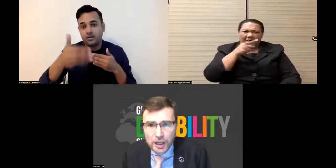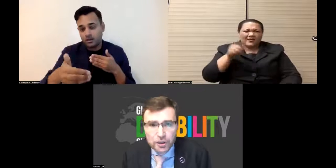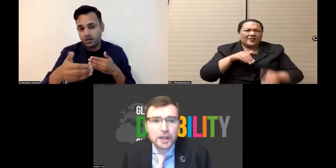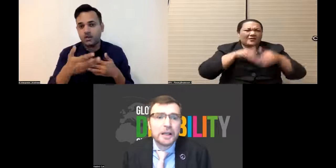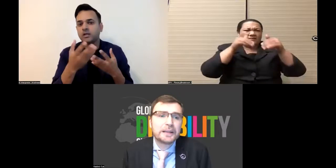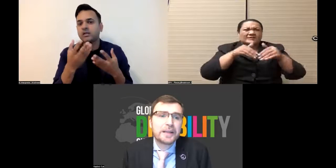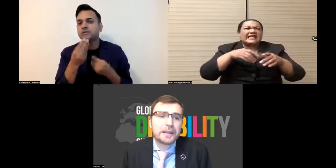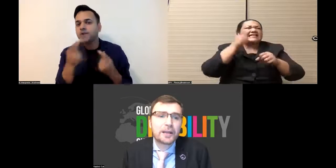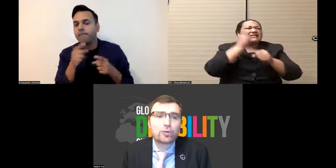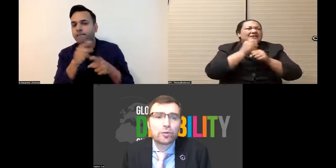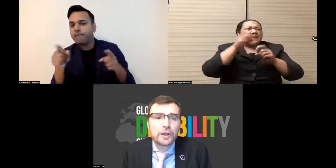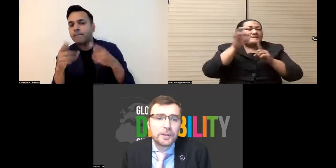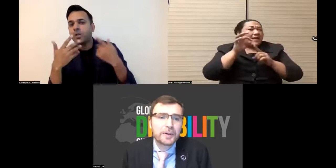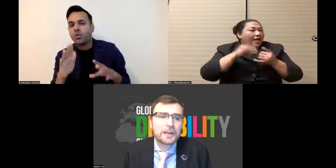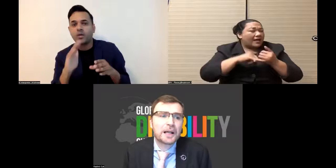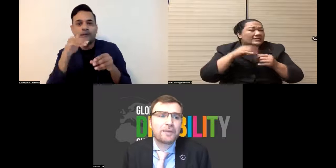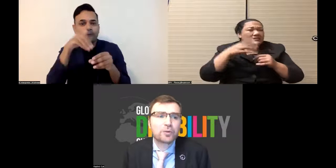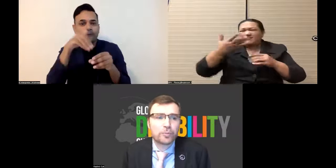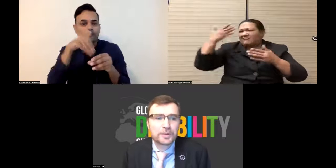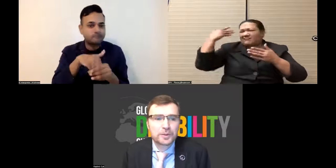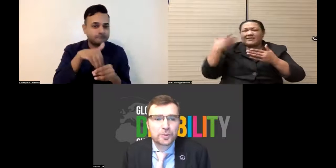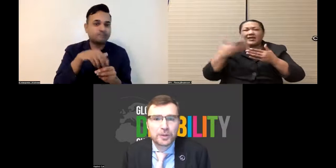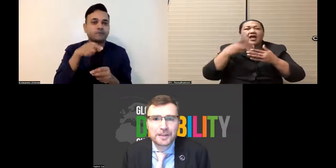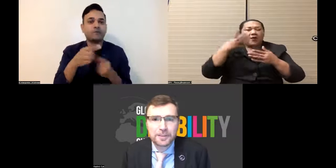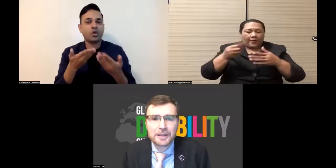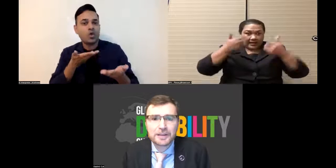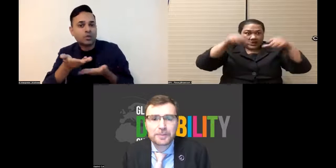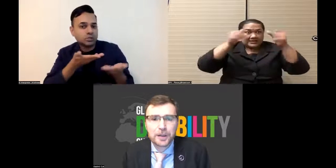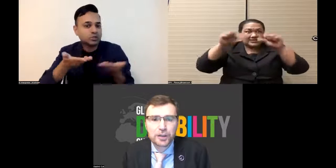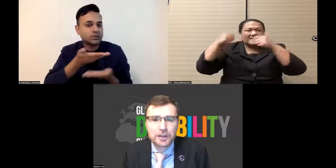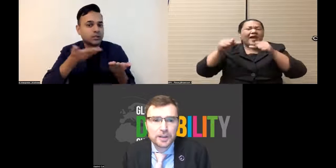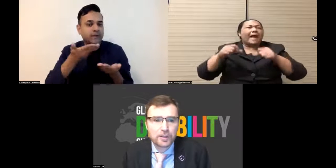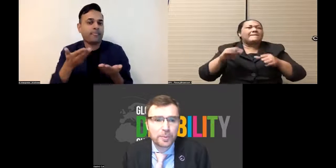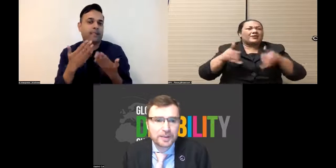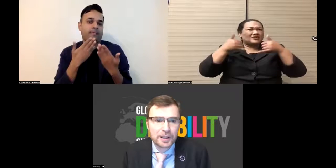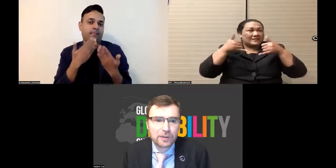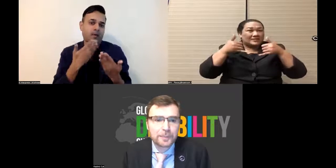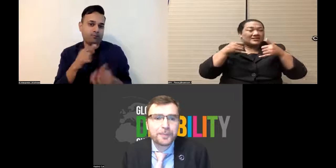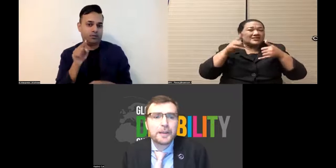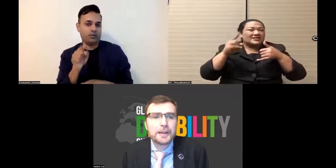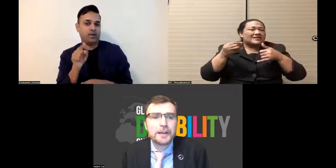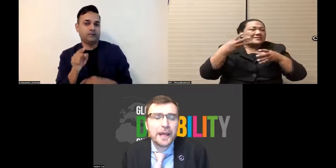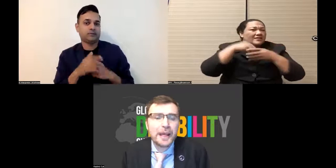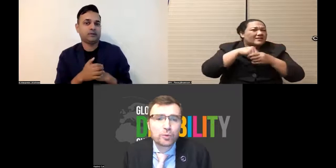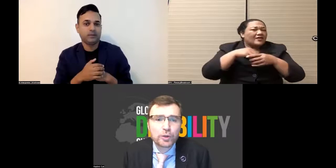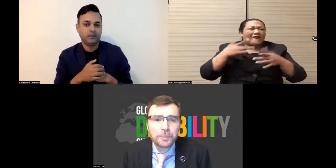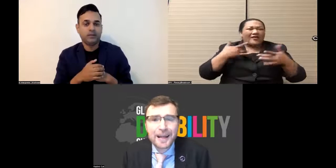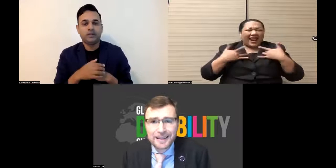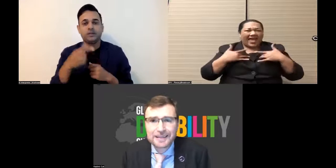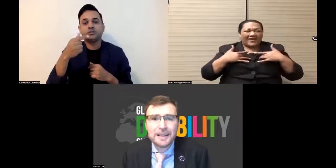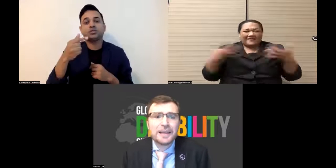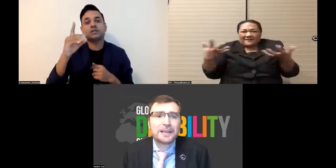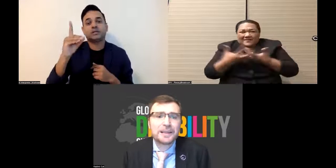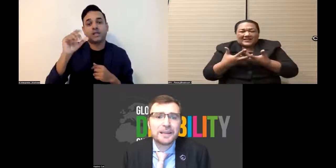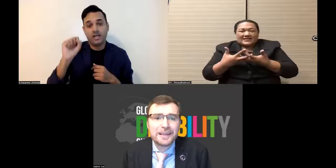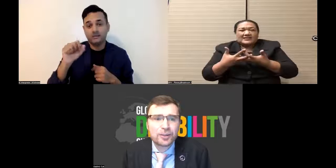actual change that can truly impact the lives of persons with disabilities, especially in the Global South. It aims to